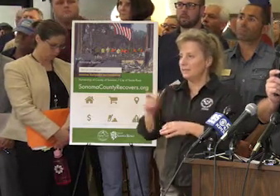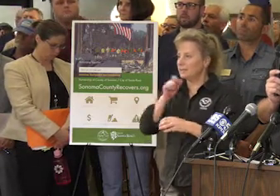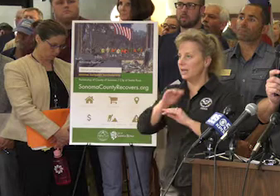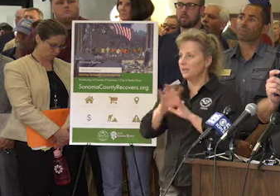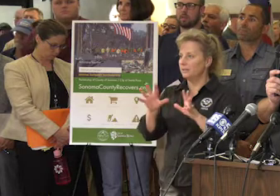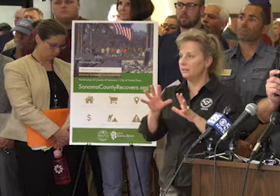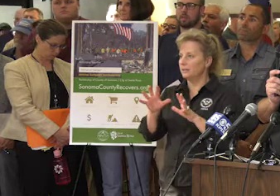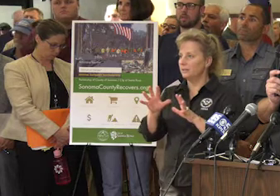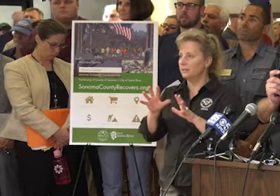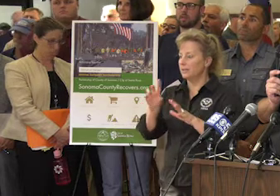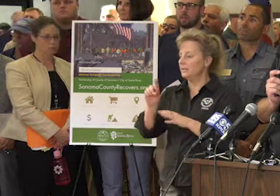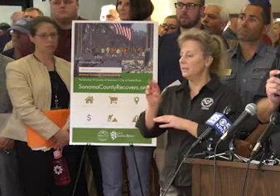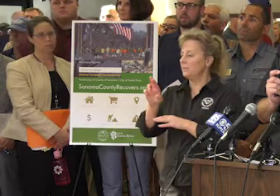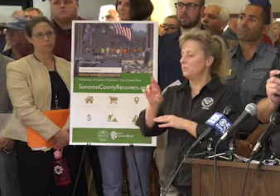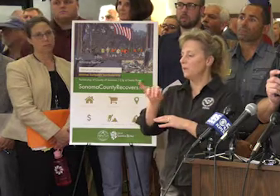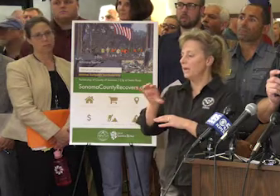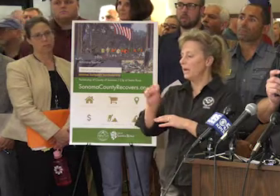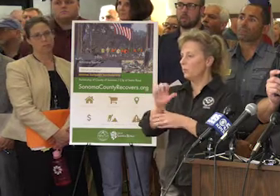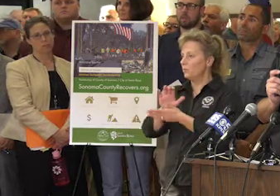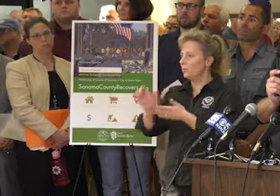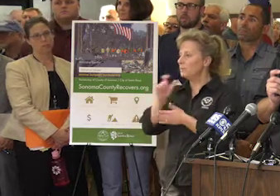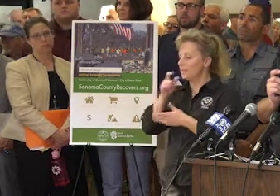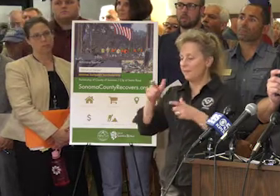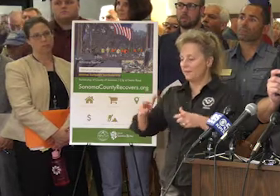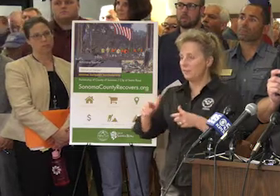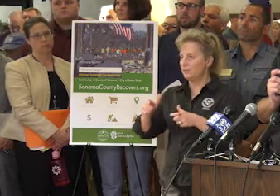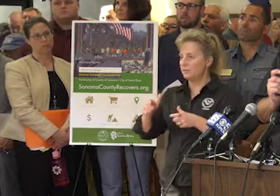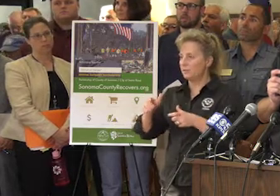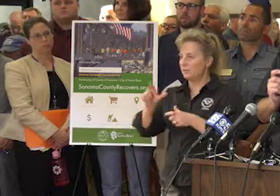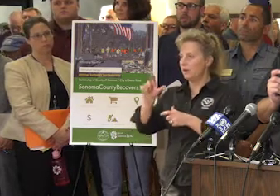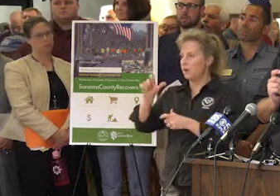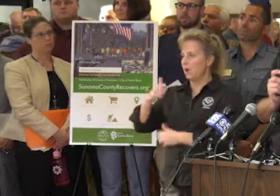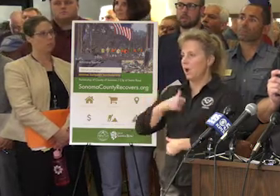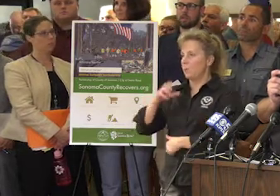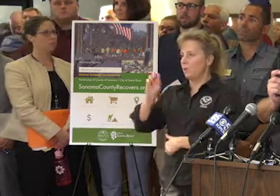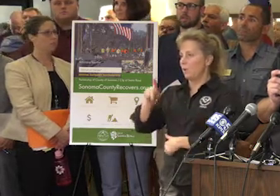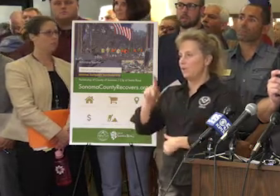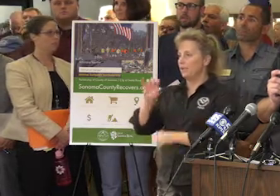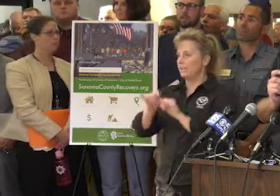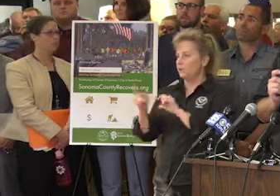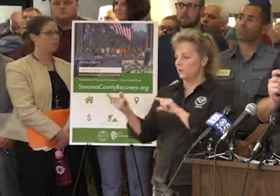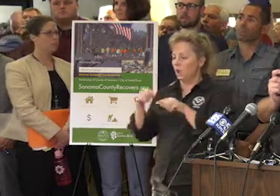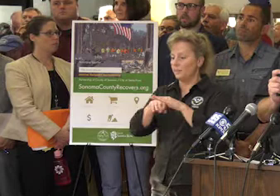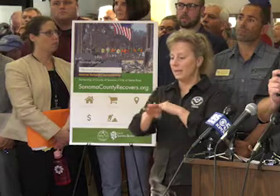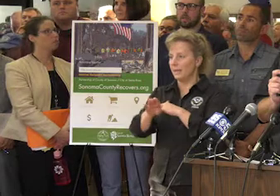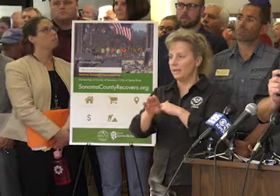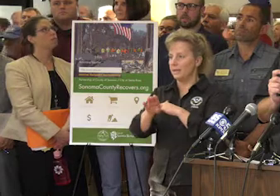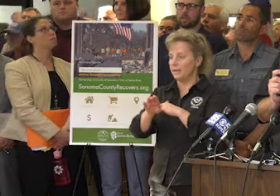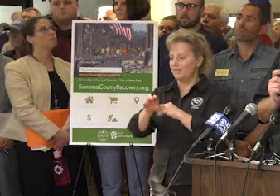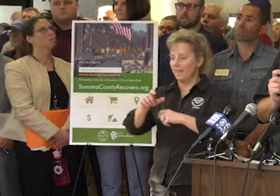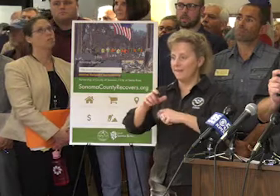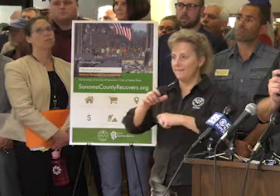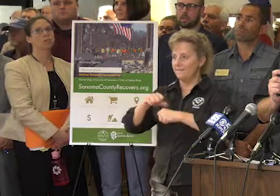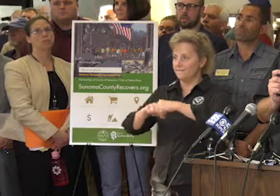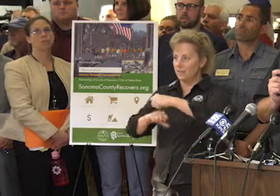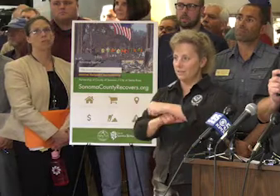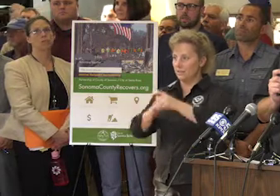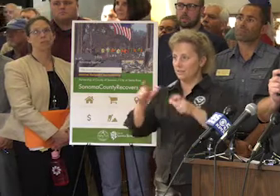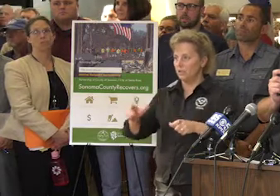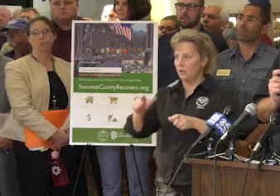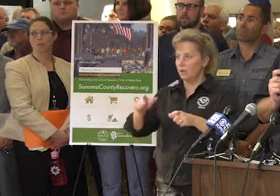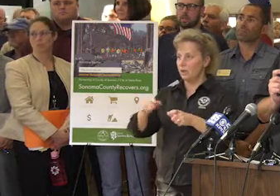clear. It's a debris removal. It's about foundation. The Army Corps of Engineers are going to come in and pull that foundation. They're pure